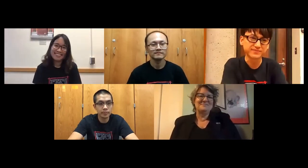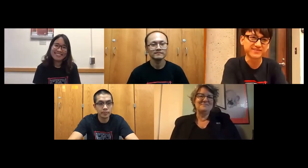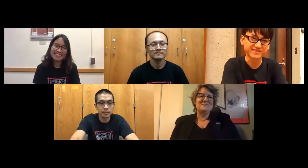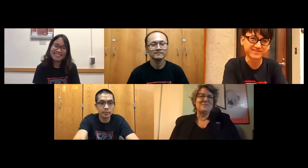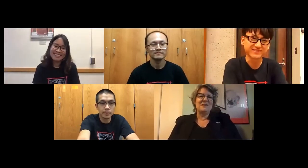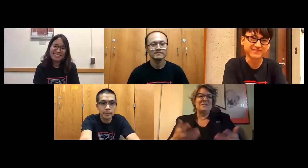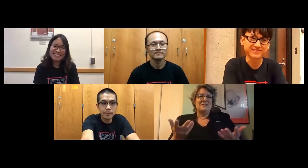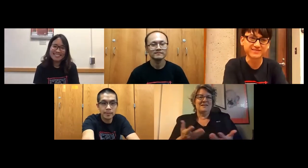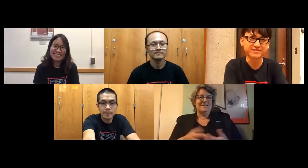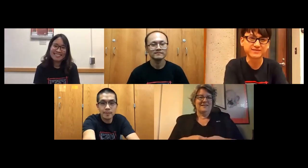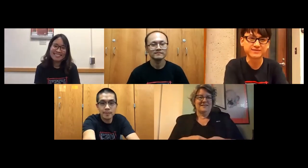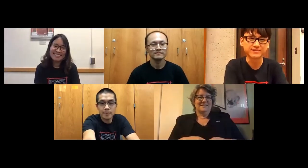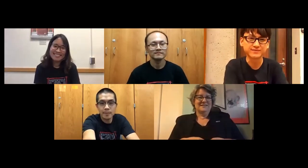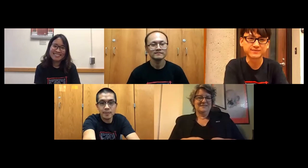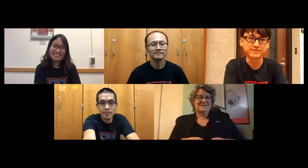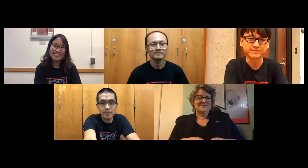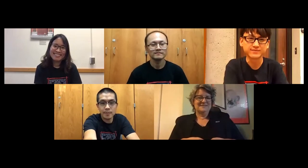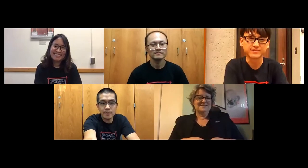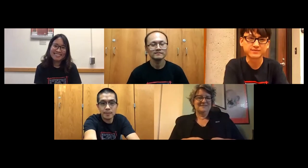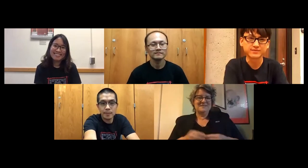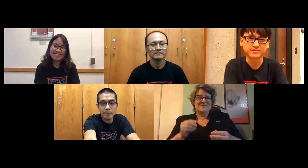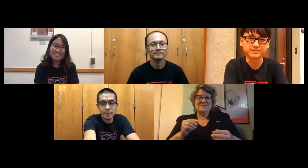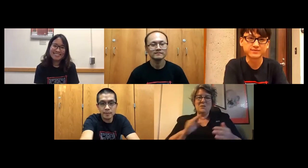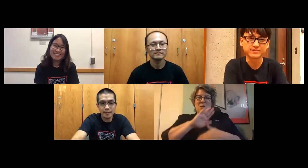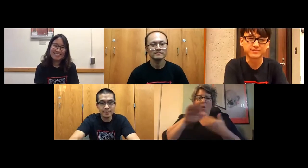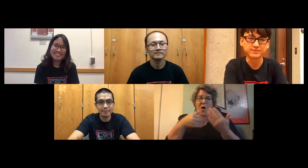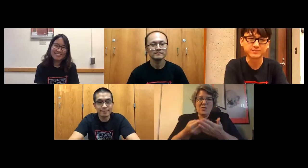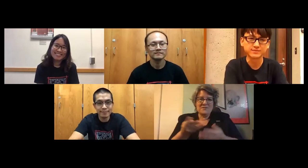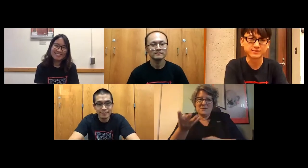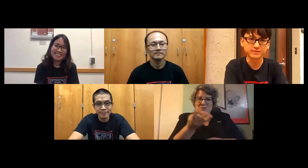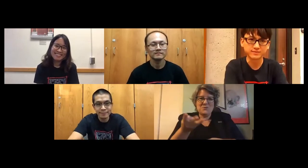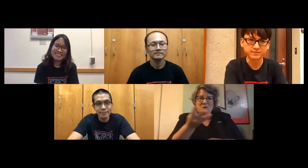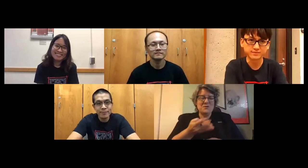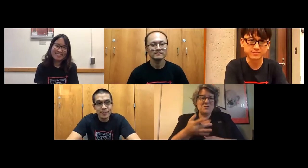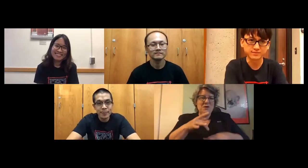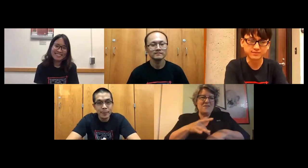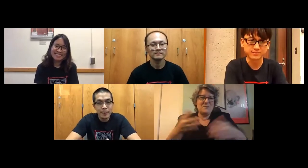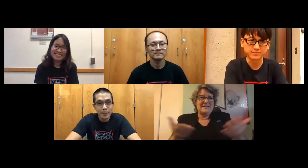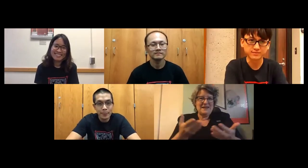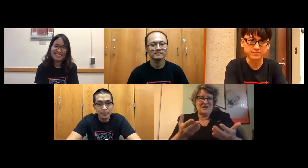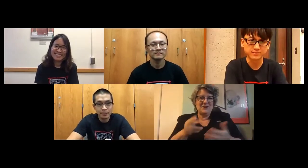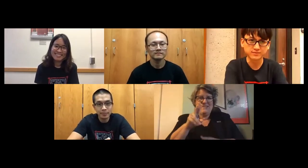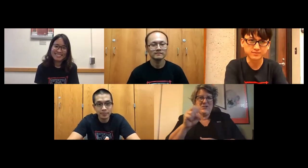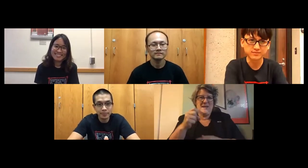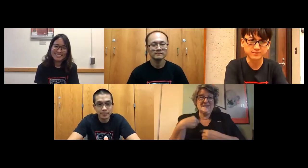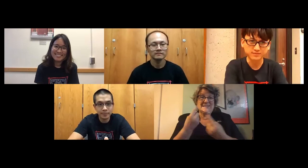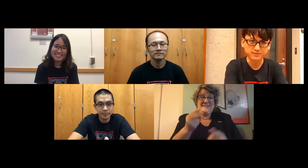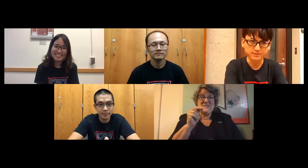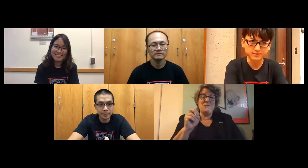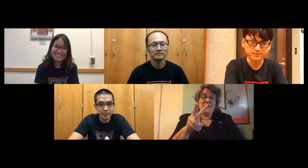Yeah, not so much technology. So all of you, the four of you, have been here in the US since November